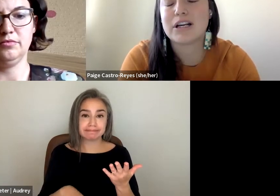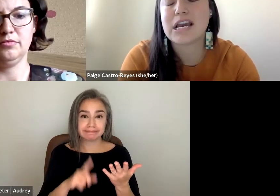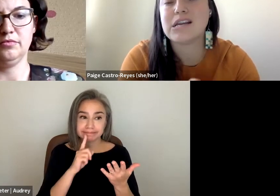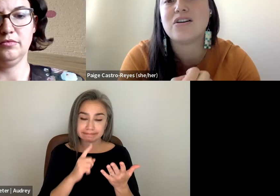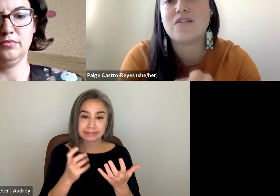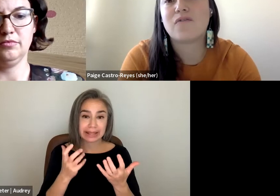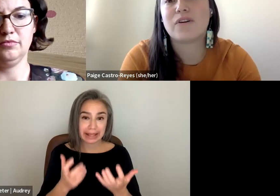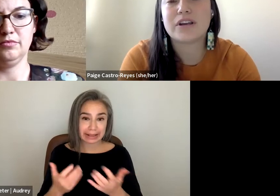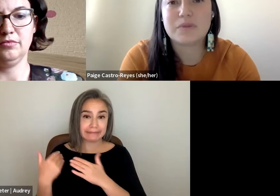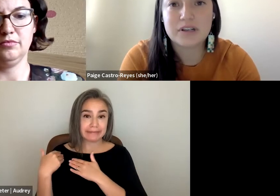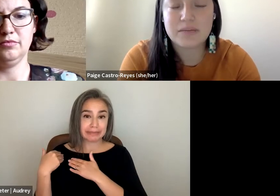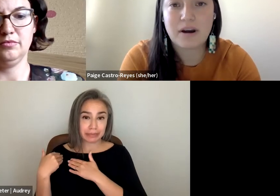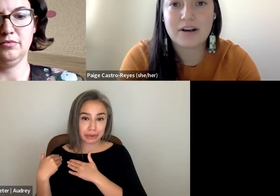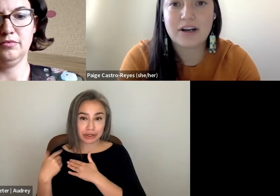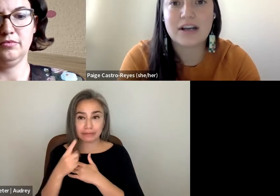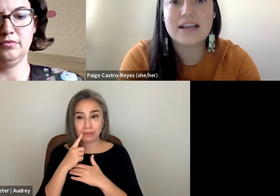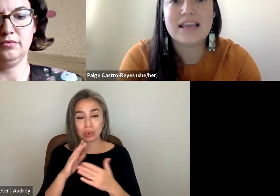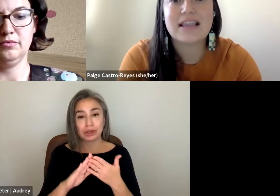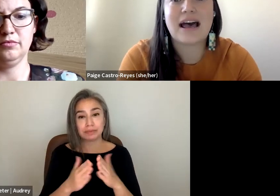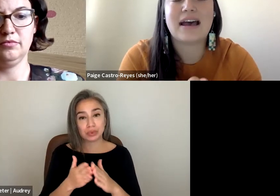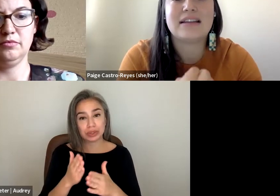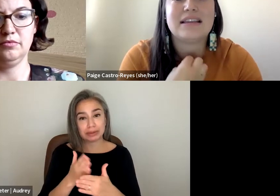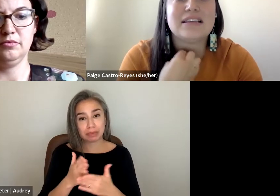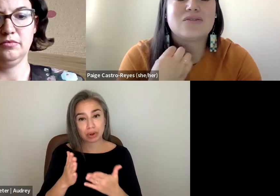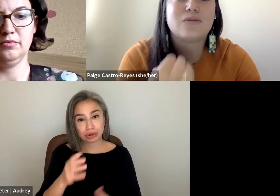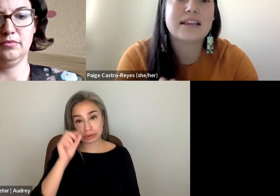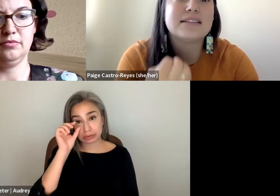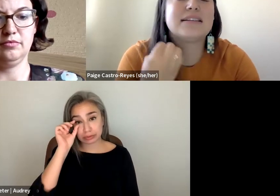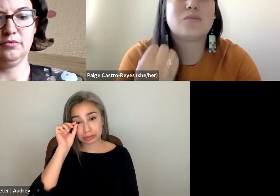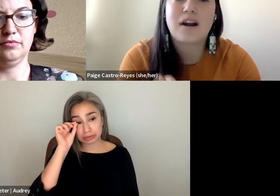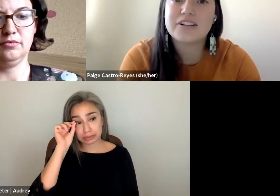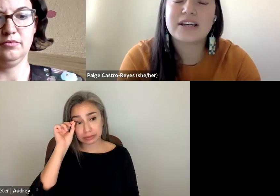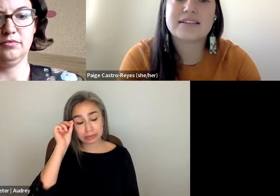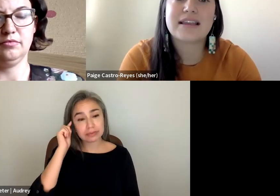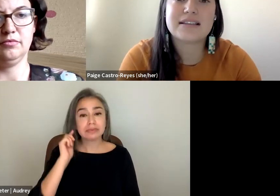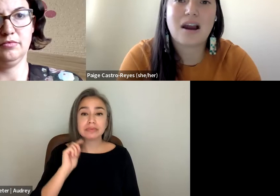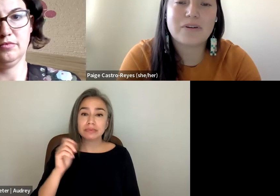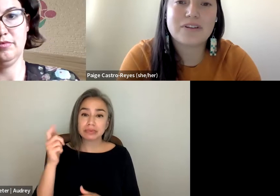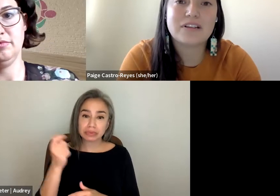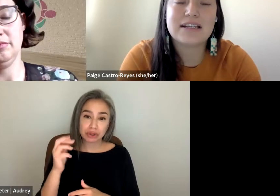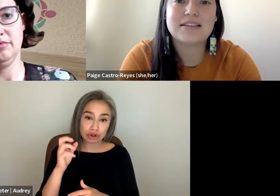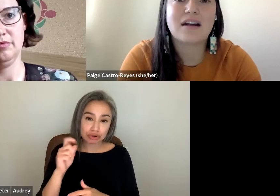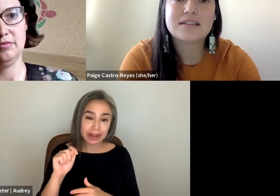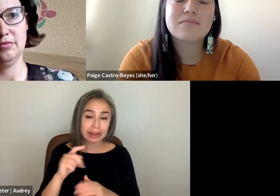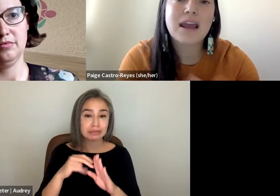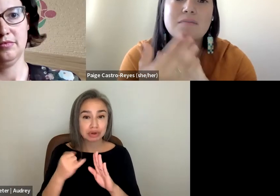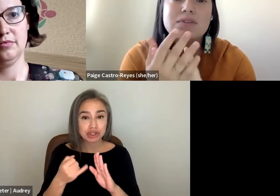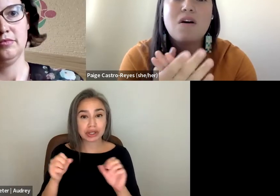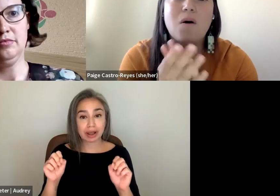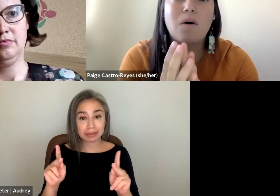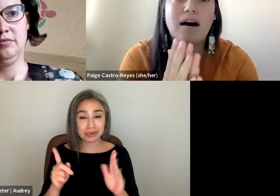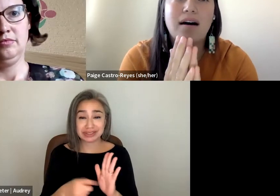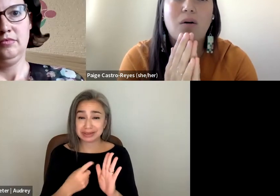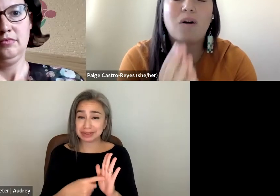heavy burden for the community partner, that these grants and these projects and these opportunities are